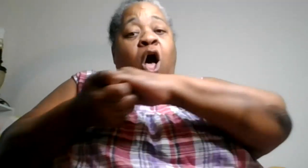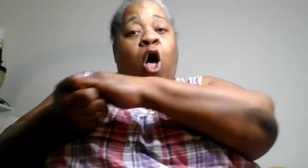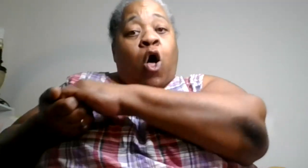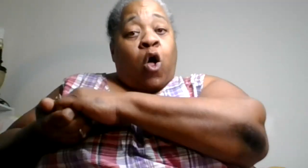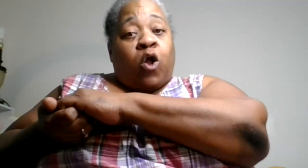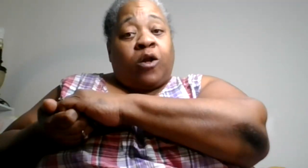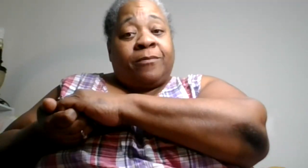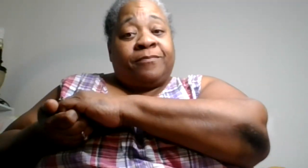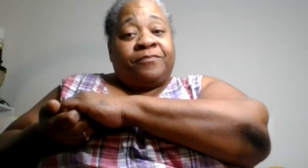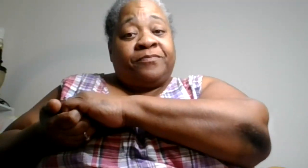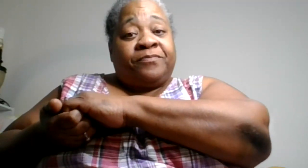Haul.